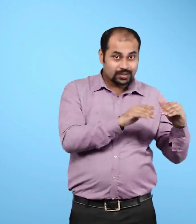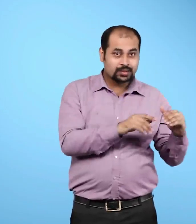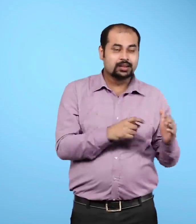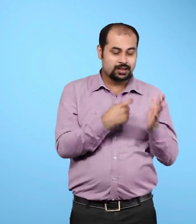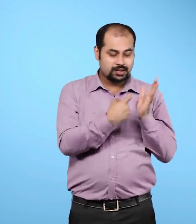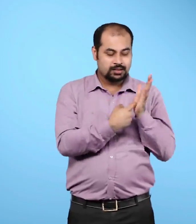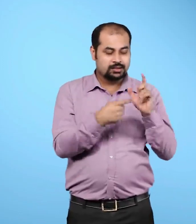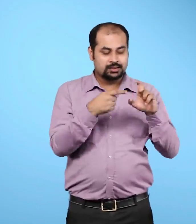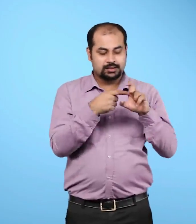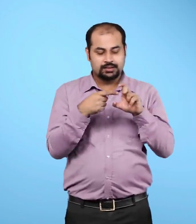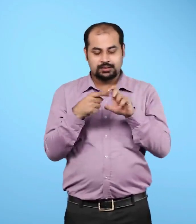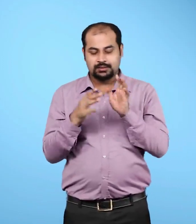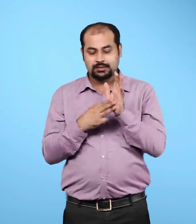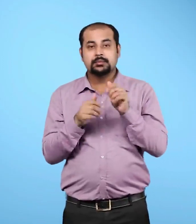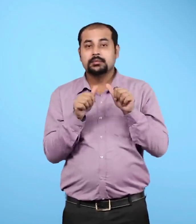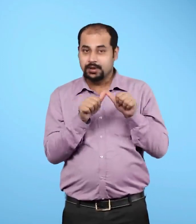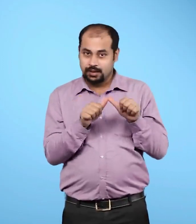And Rima.